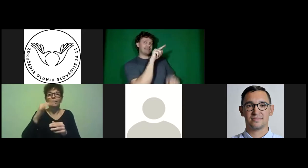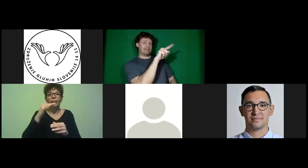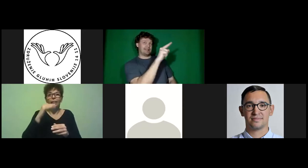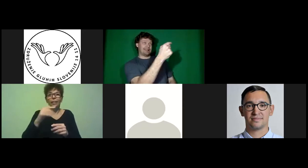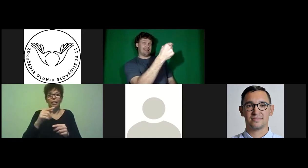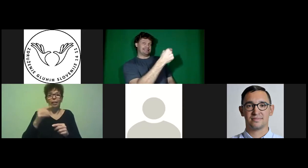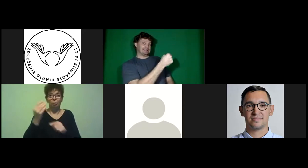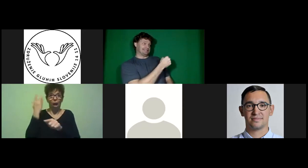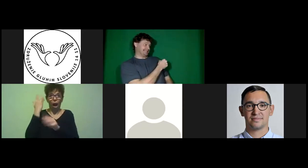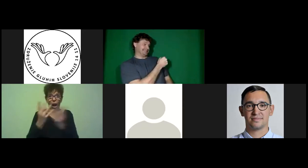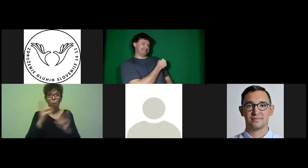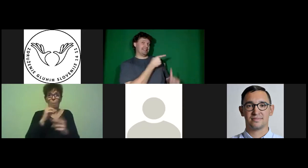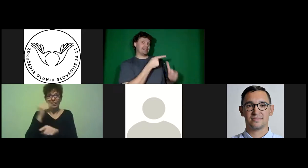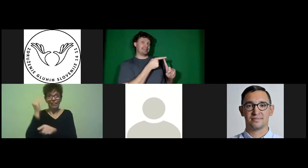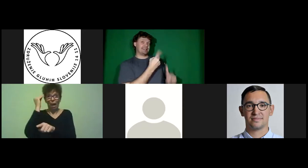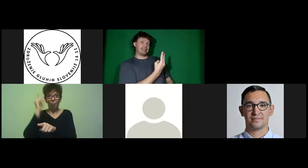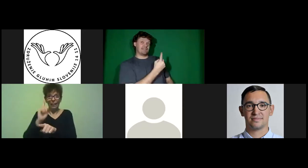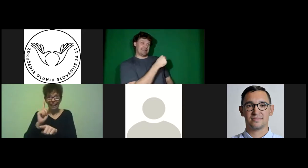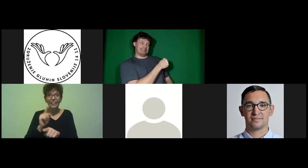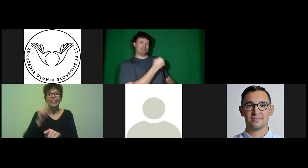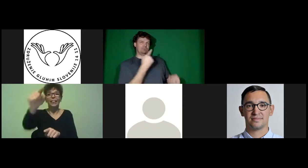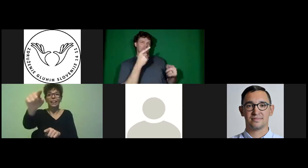Because I wasn't able to see what the